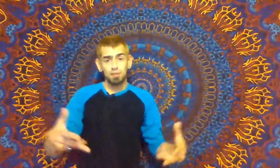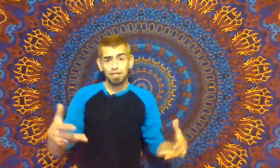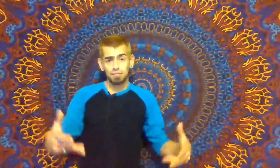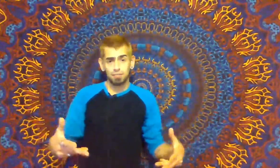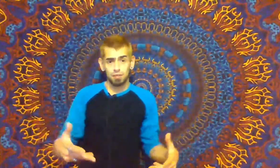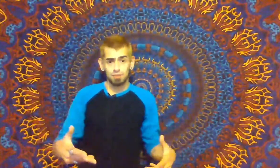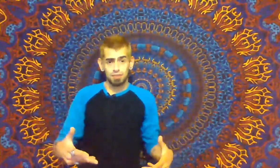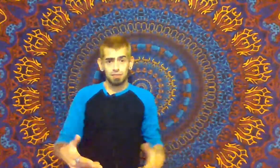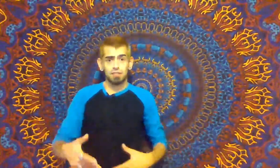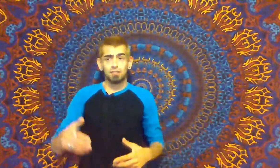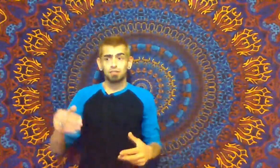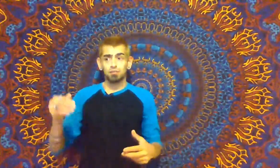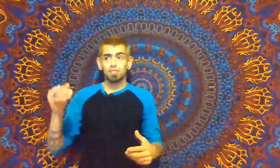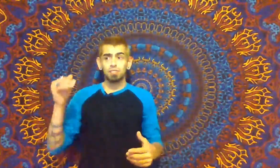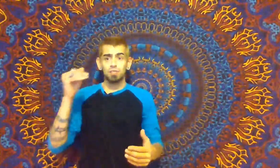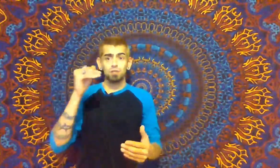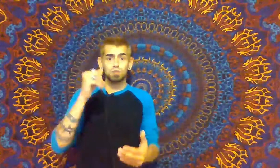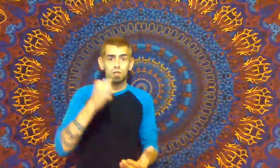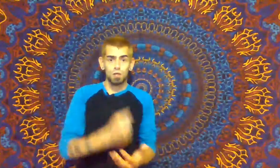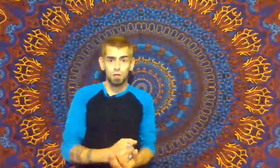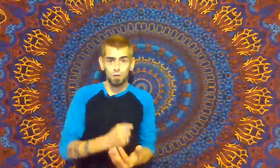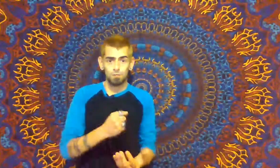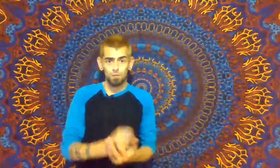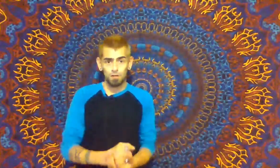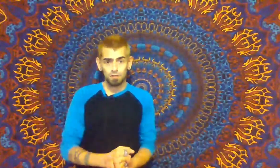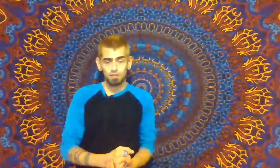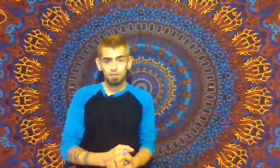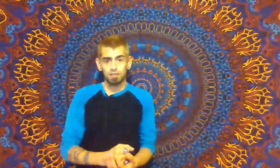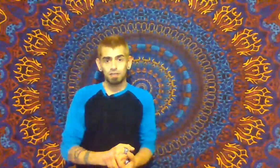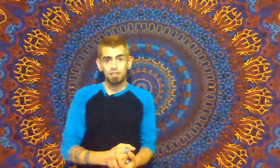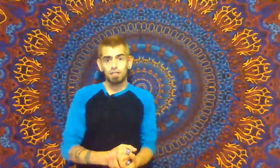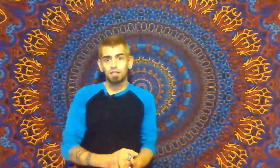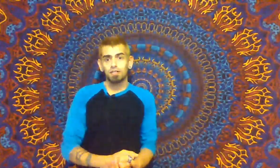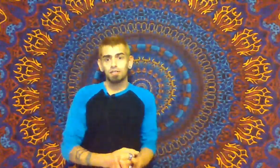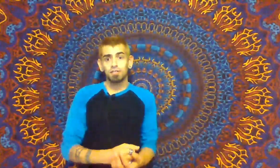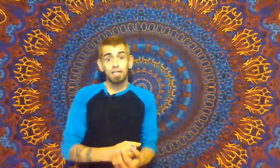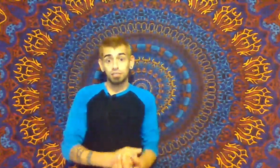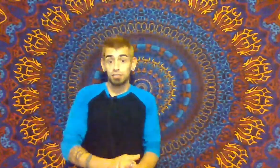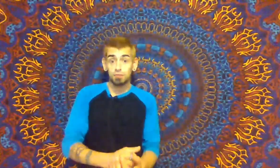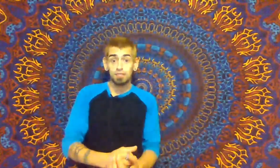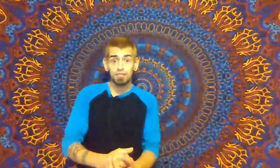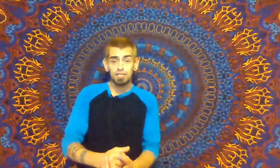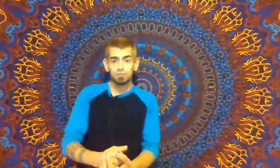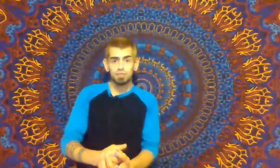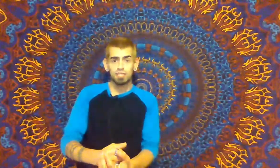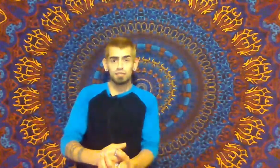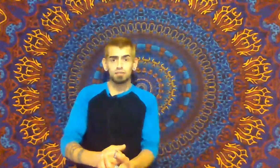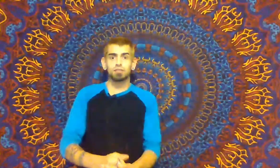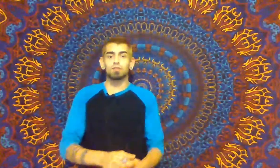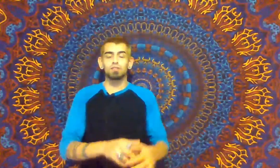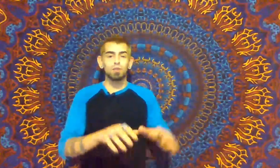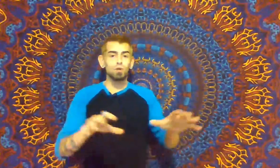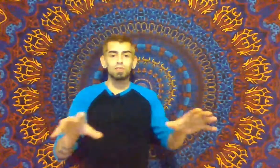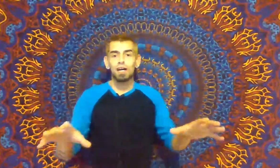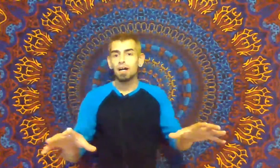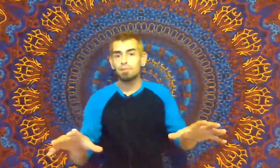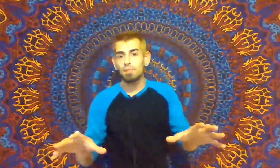plant chosen. The tree chose her first. And she'll be the next one to get her stone. This whole time